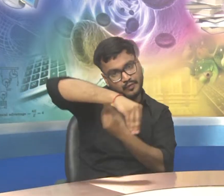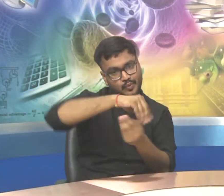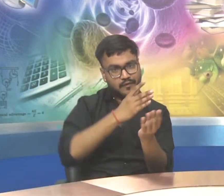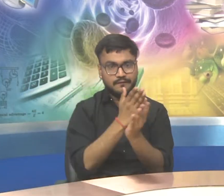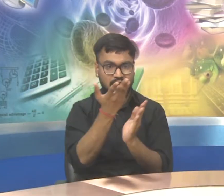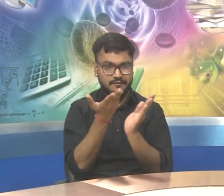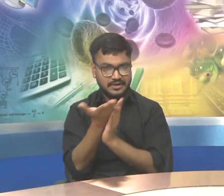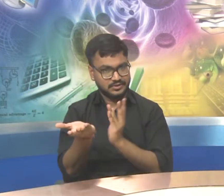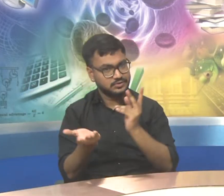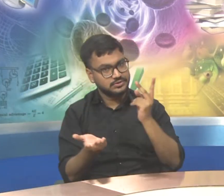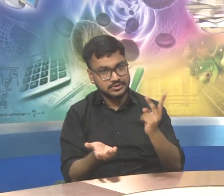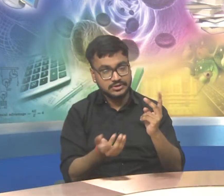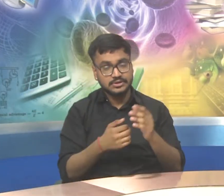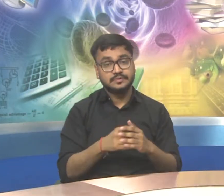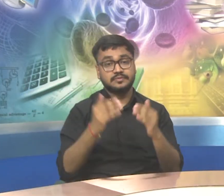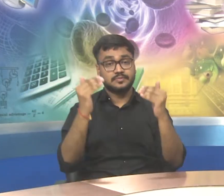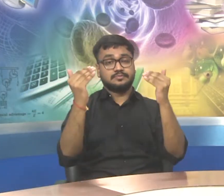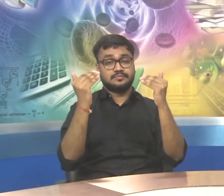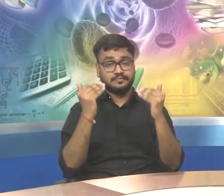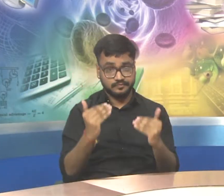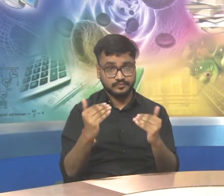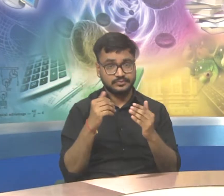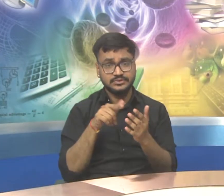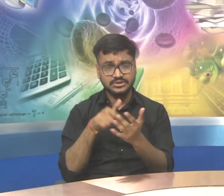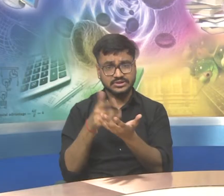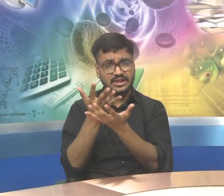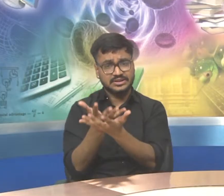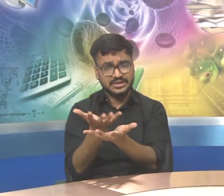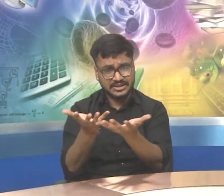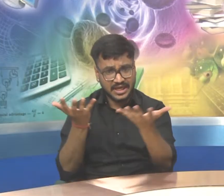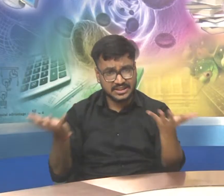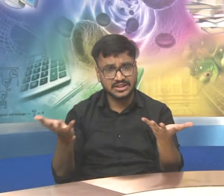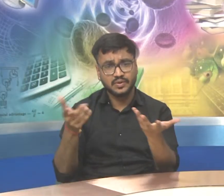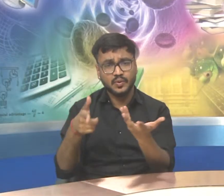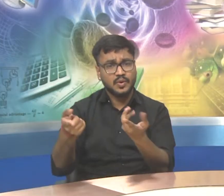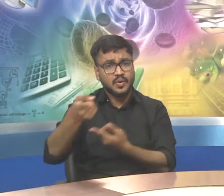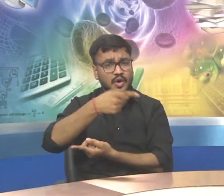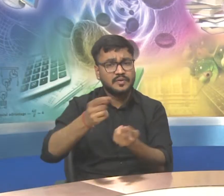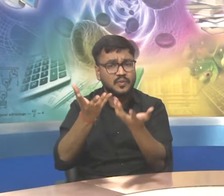types, which is first the type of mixture